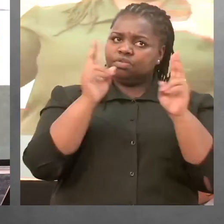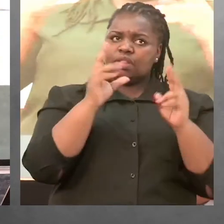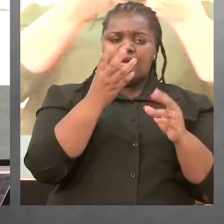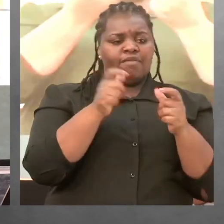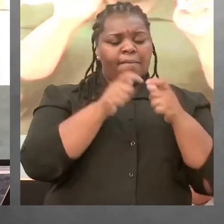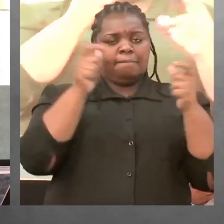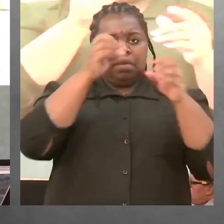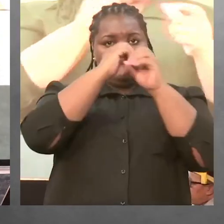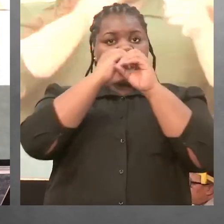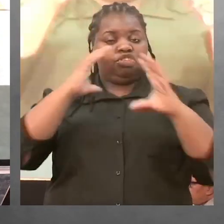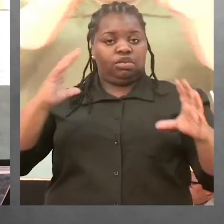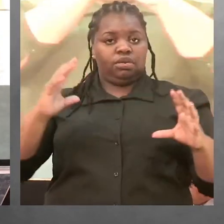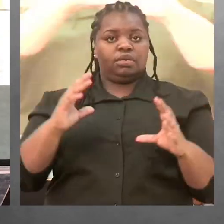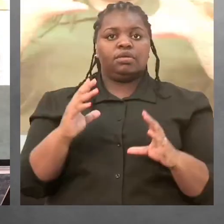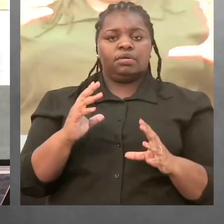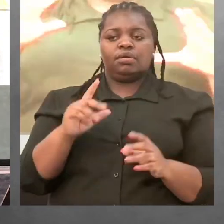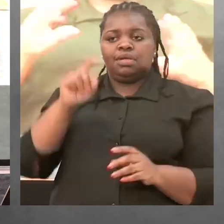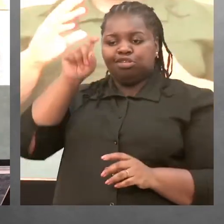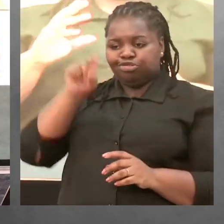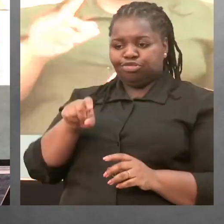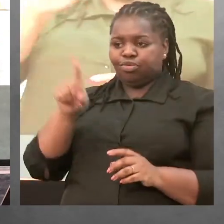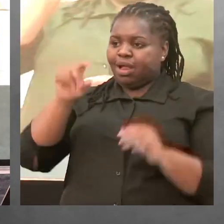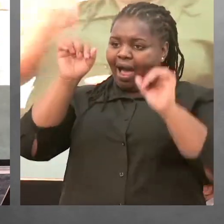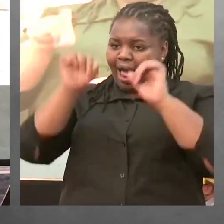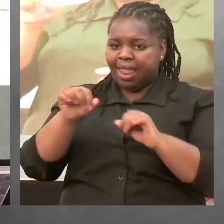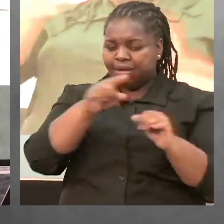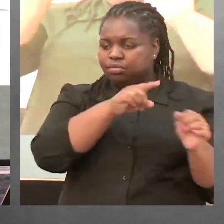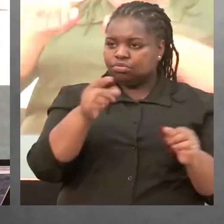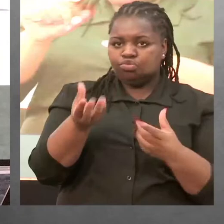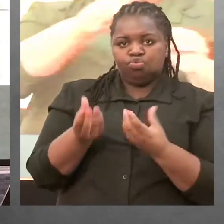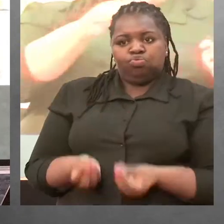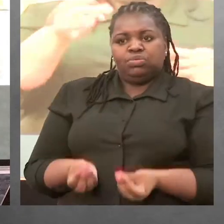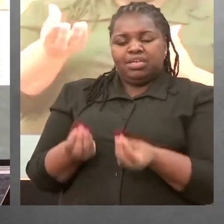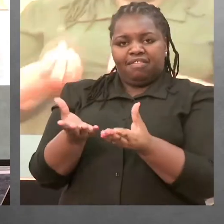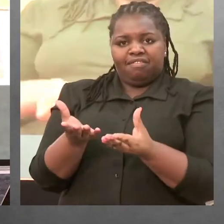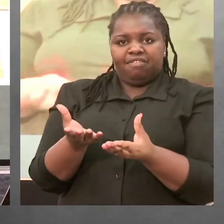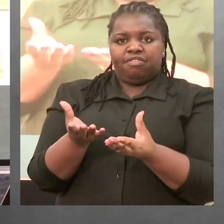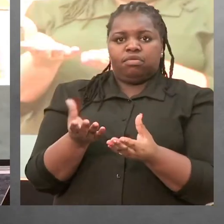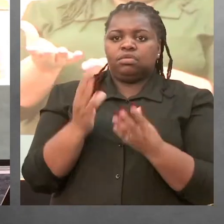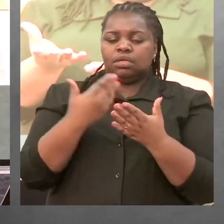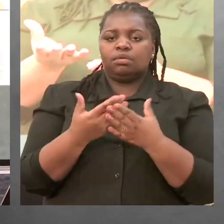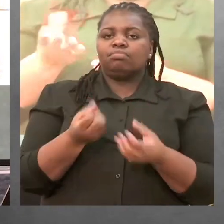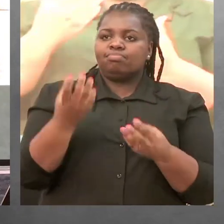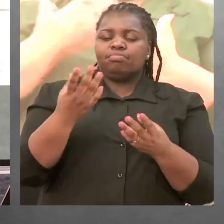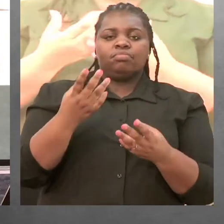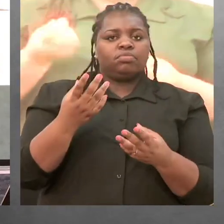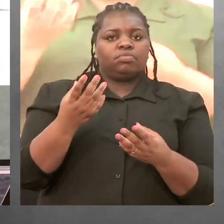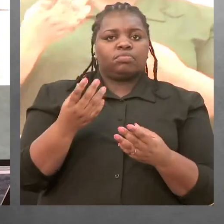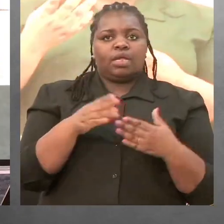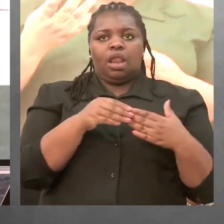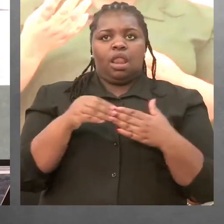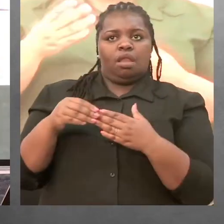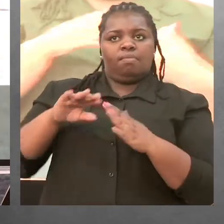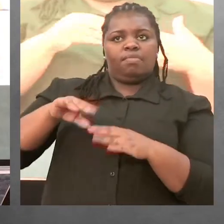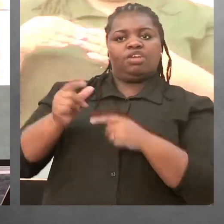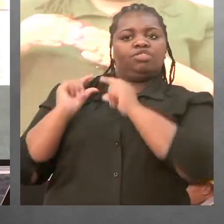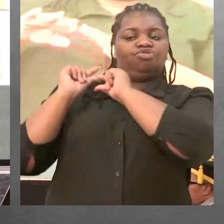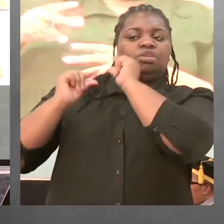vision. She should be allowed to implement it and leave the kind of legacy she would like to see